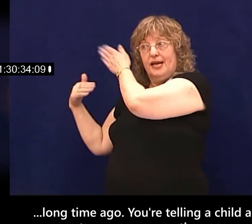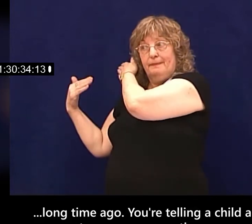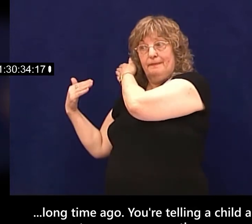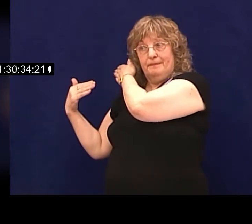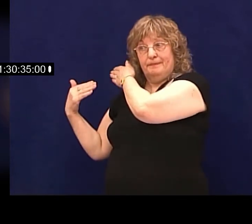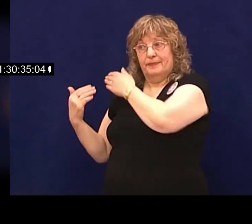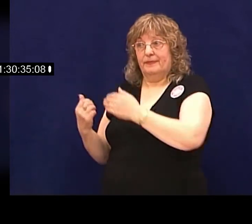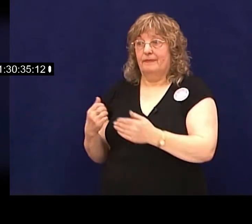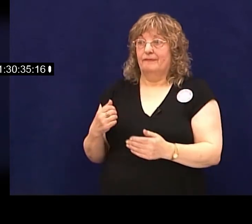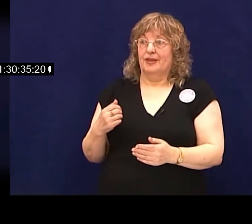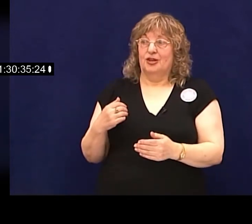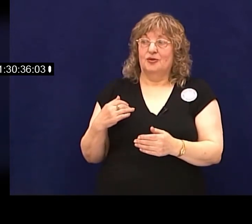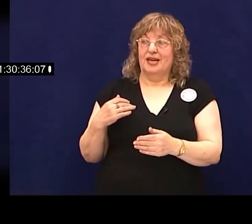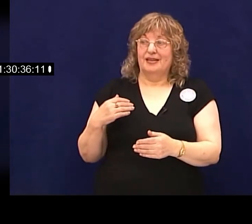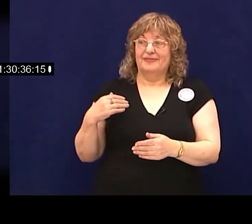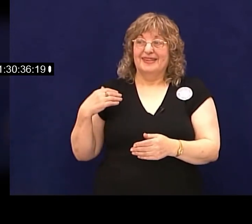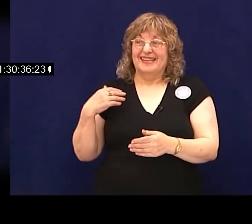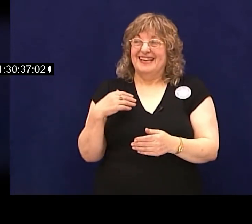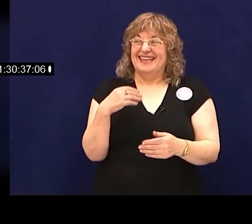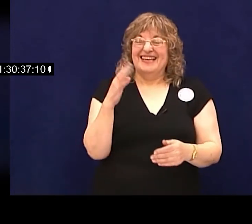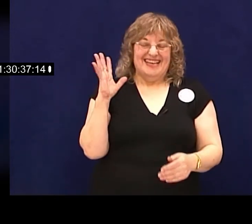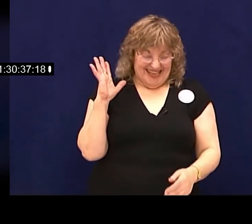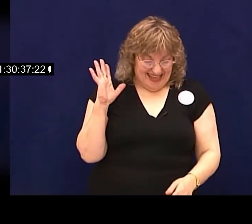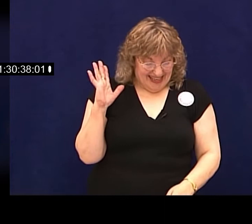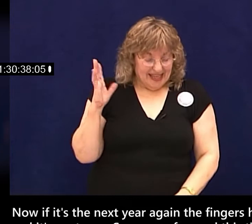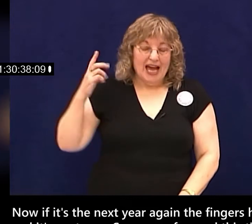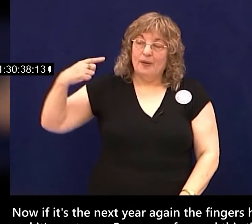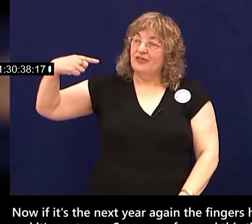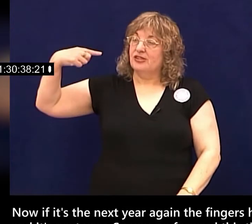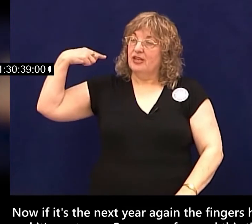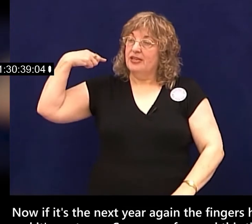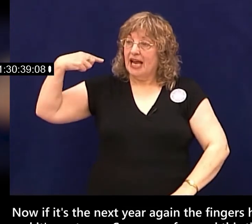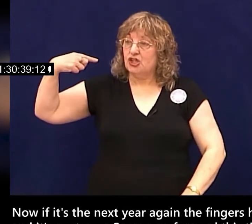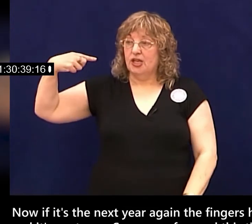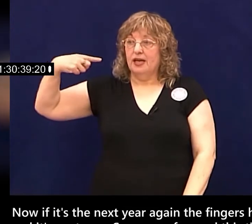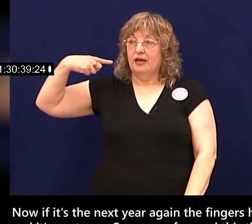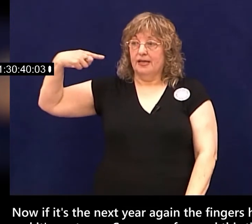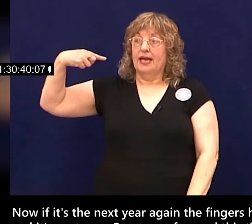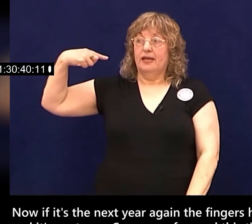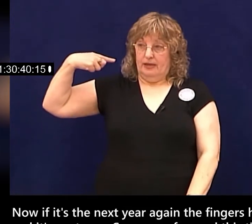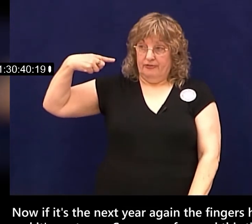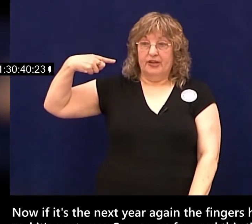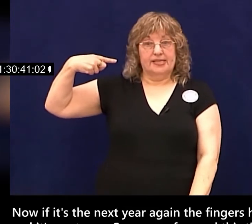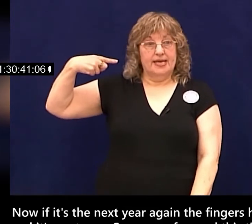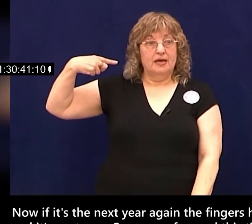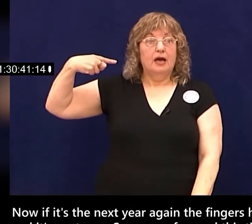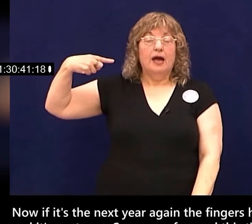time. Okay? Now, if it's the next year, again, the finger's here, and